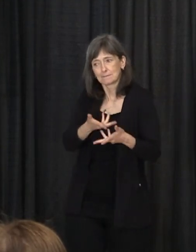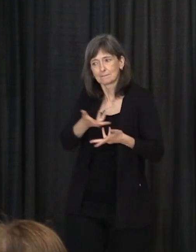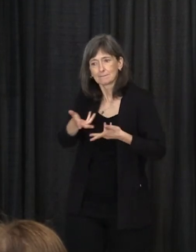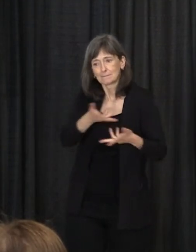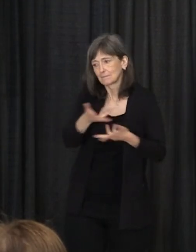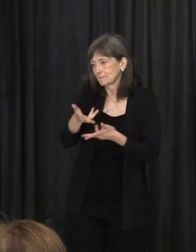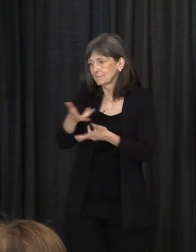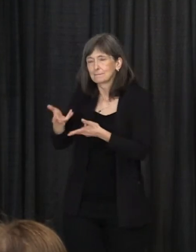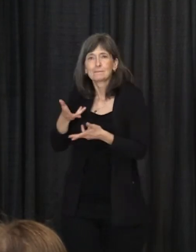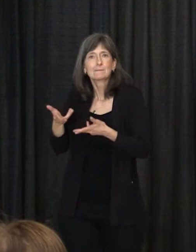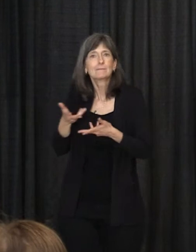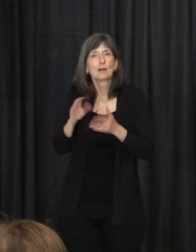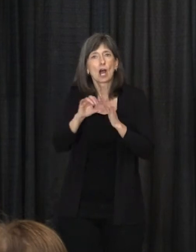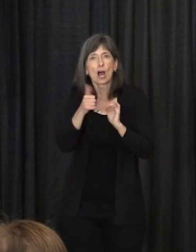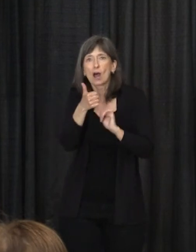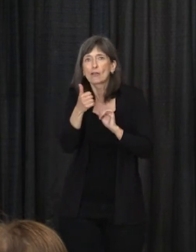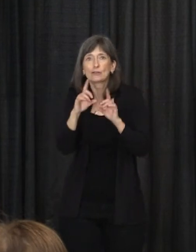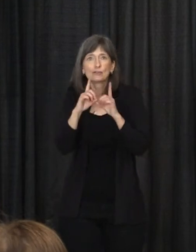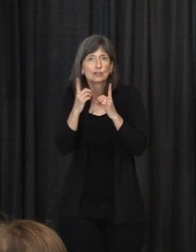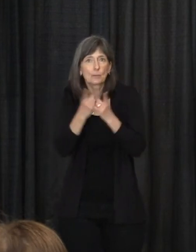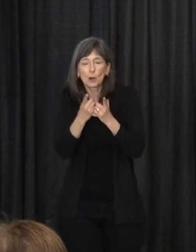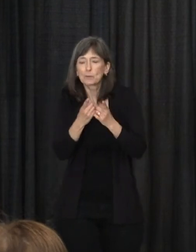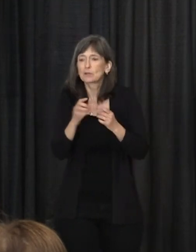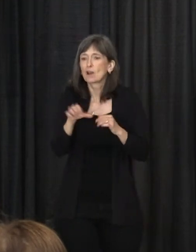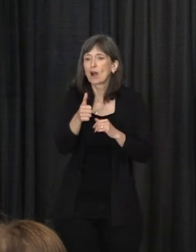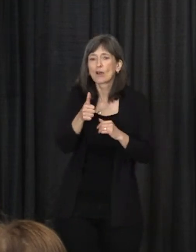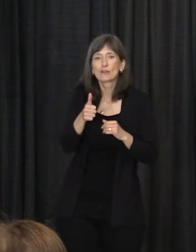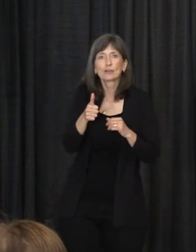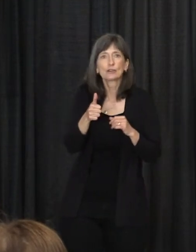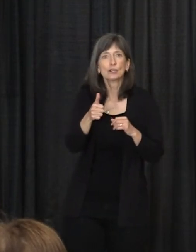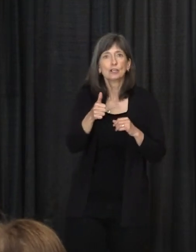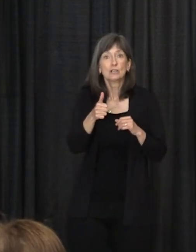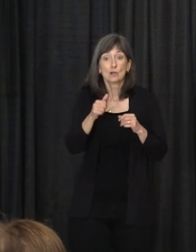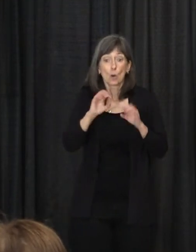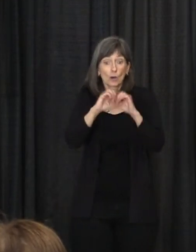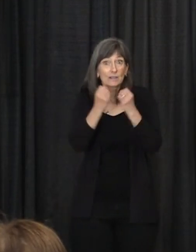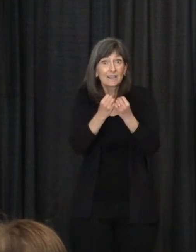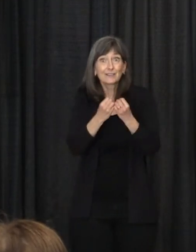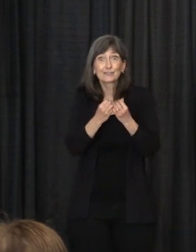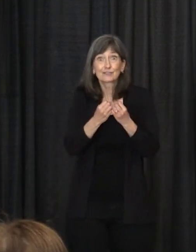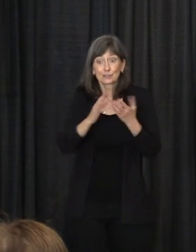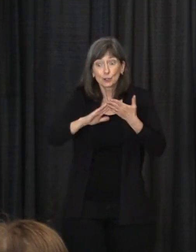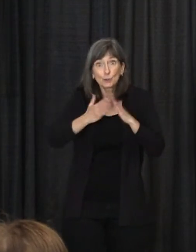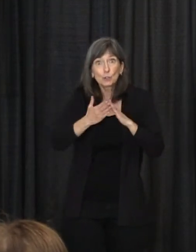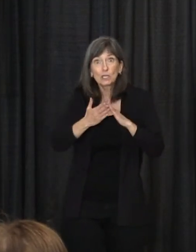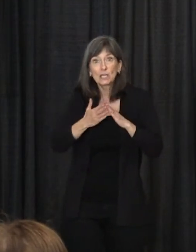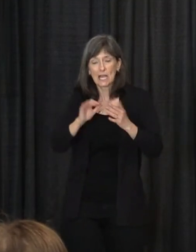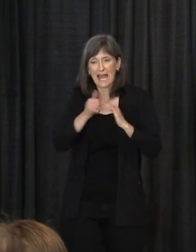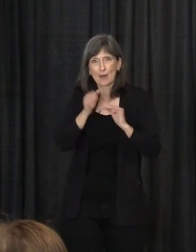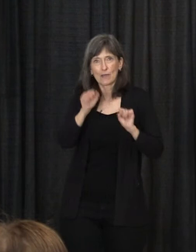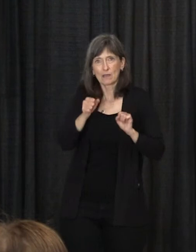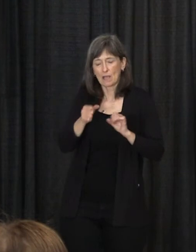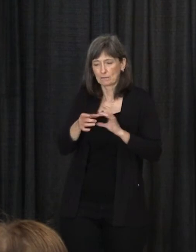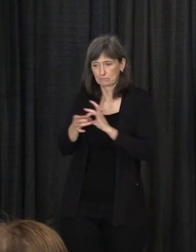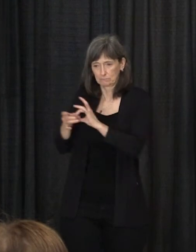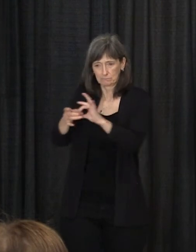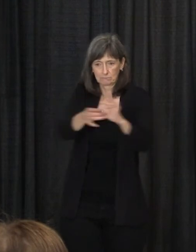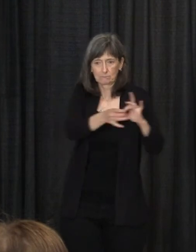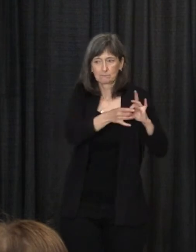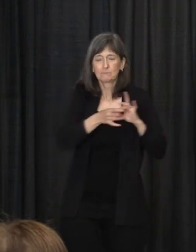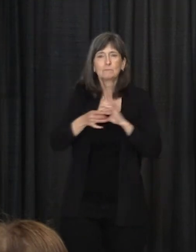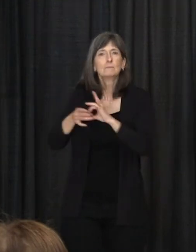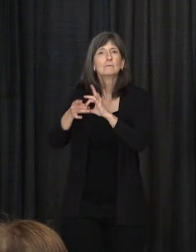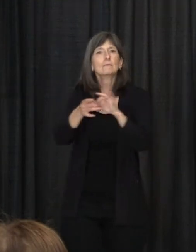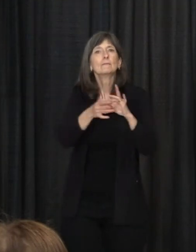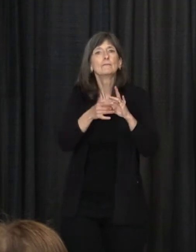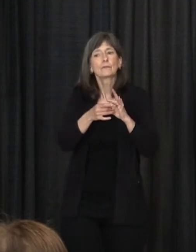other departments, other governments, and other stakeholders in a very inclusive environment. We are seeking